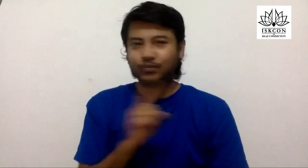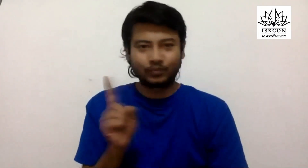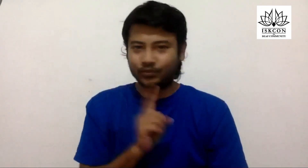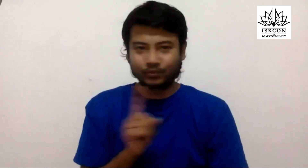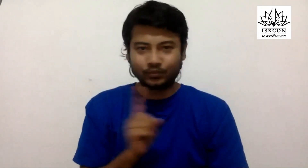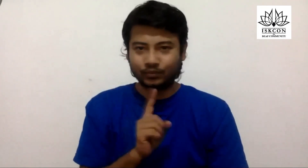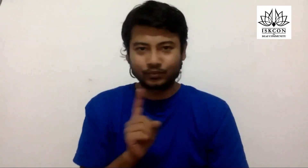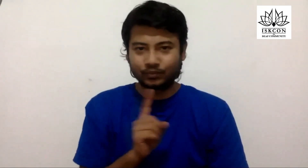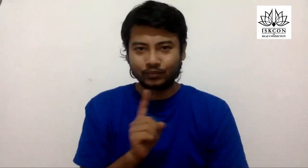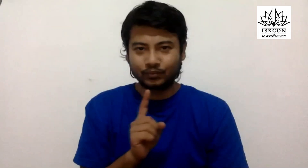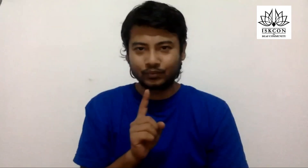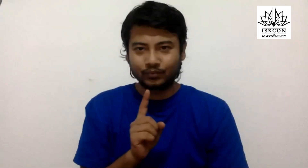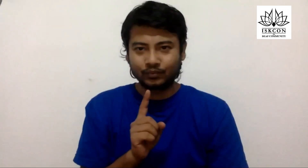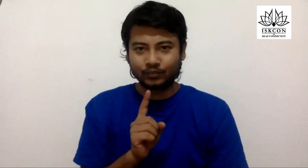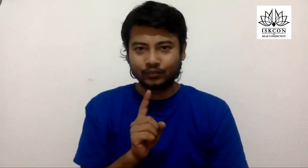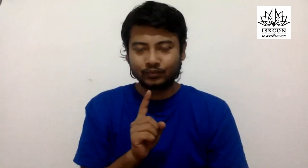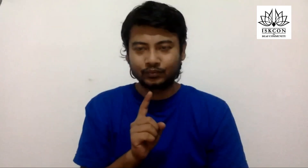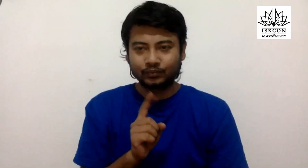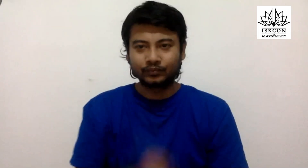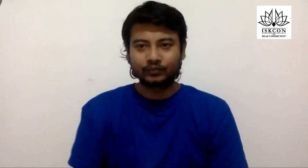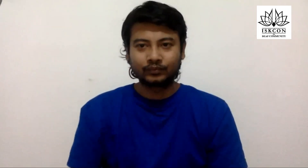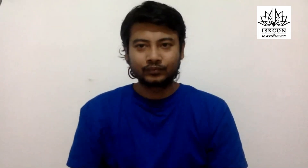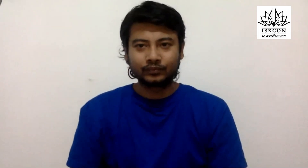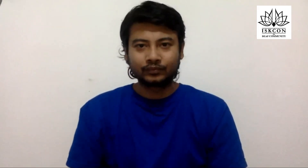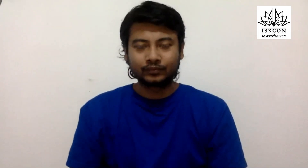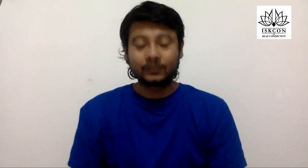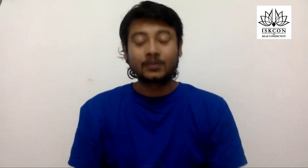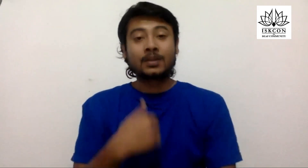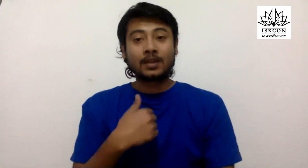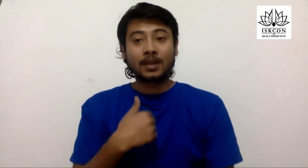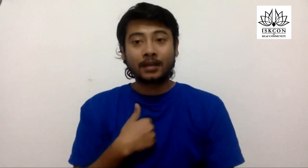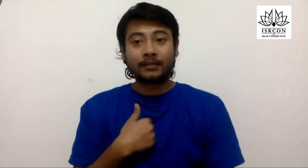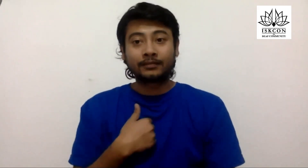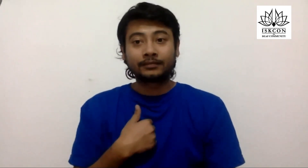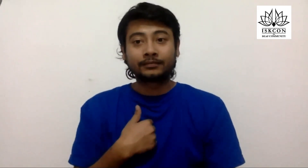Nor the highest liberation of eternal life in Vaikuntha.